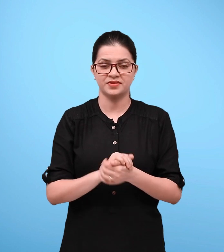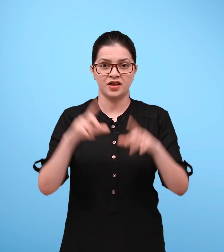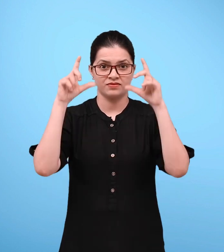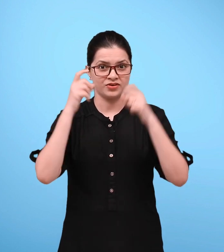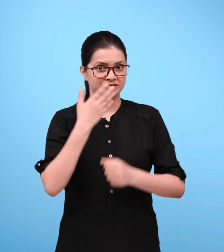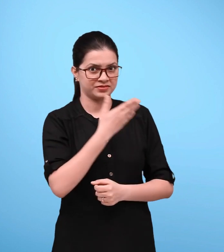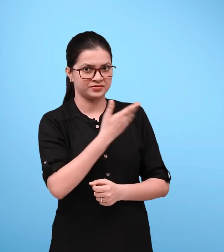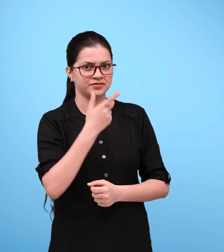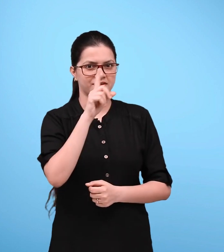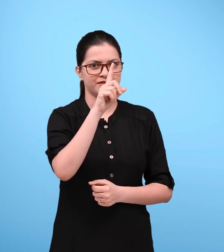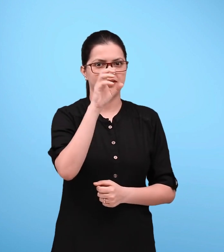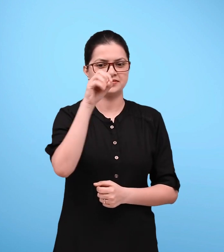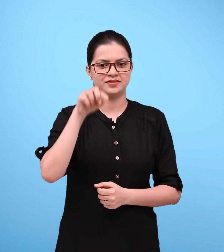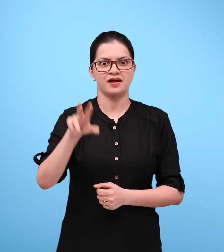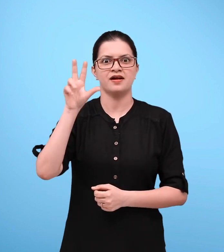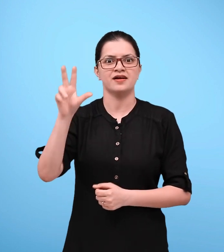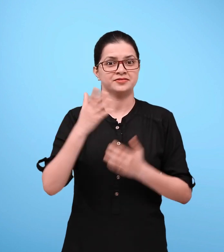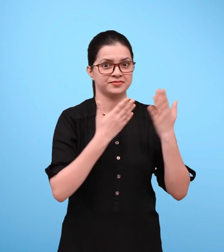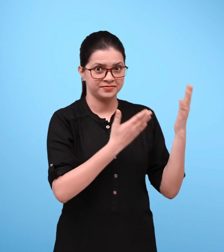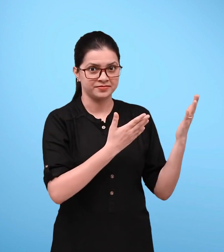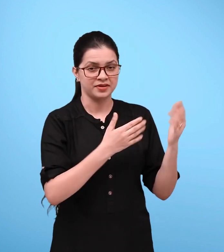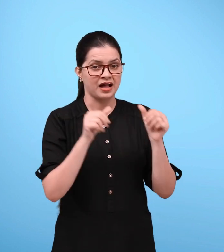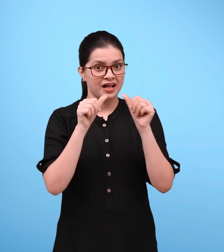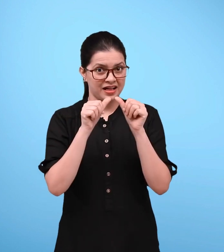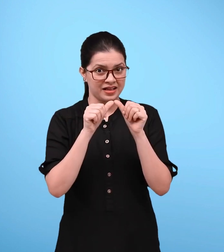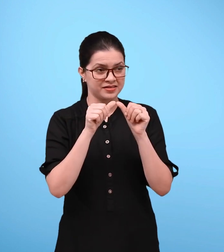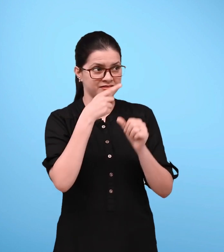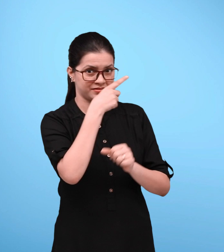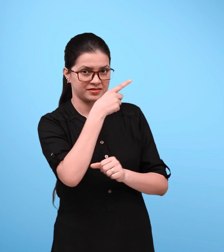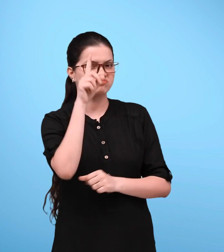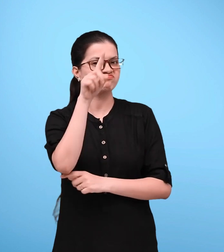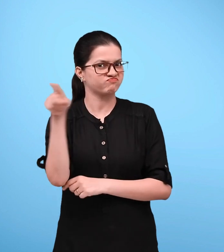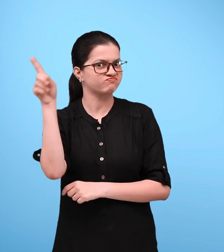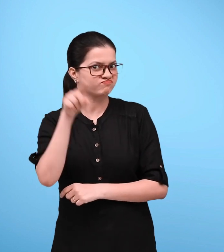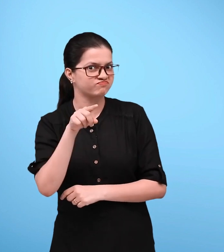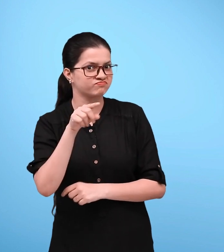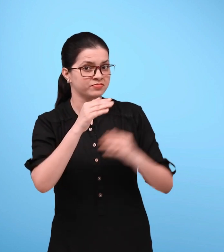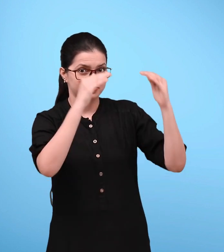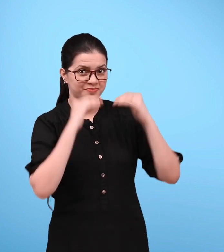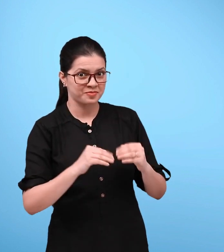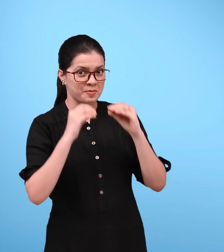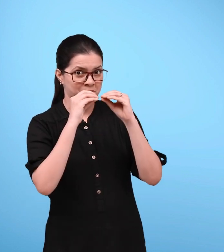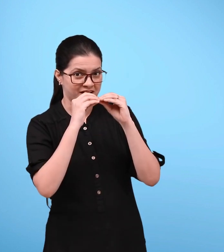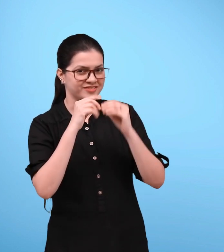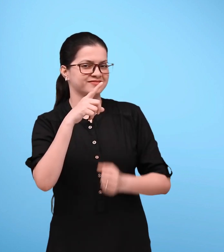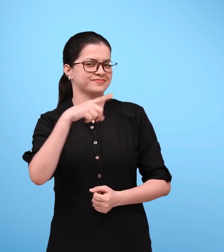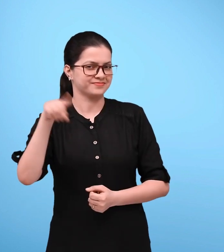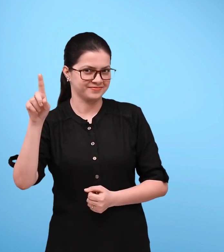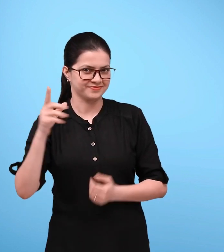Figure 10.8 shows A is incorrect and figure B is correct